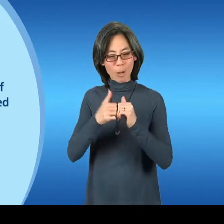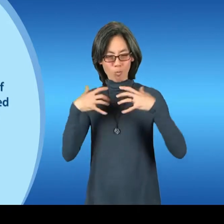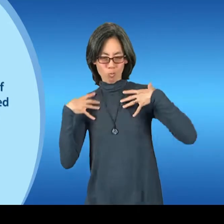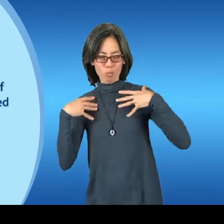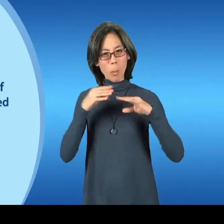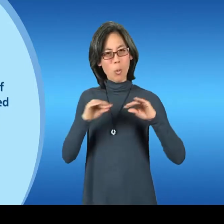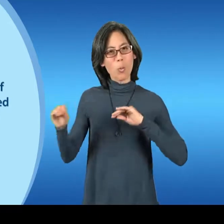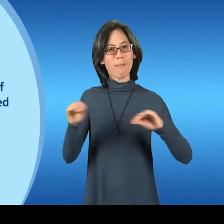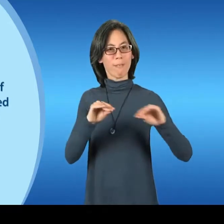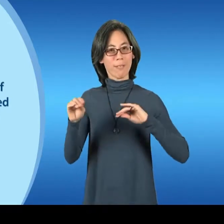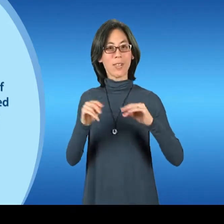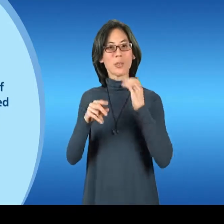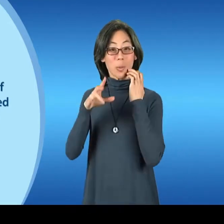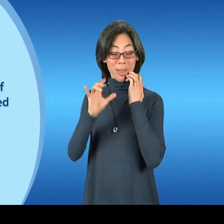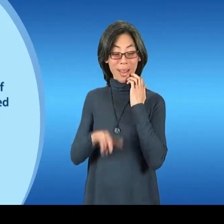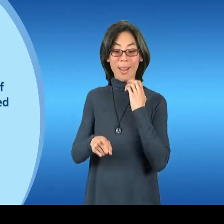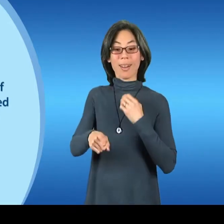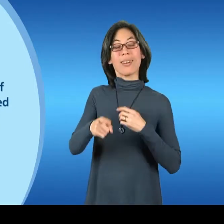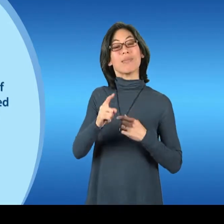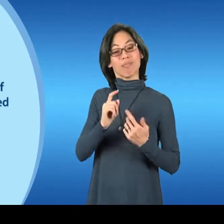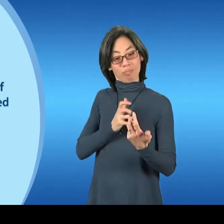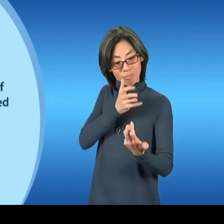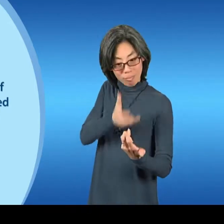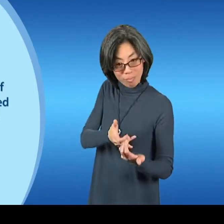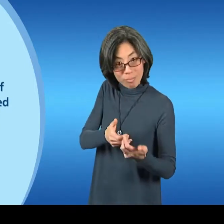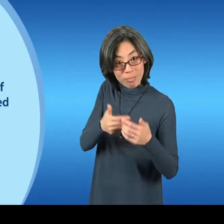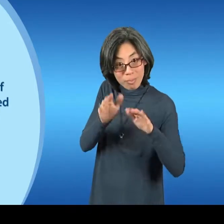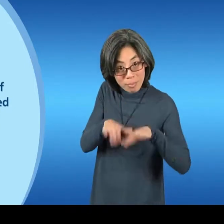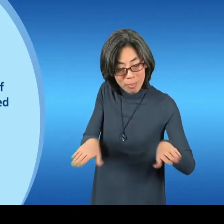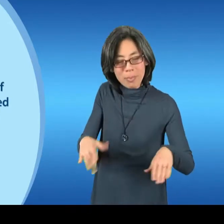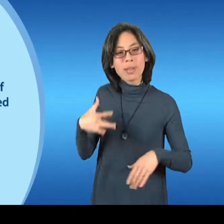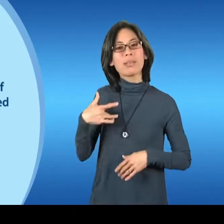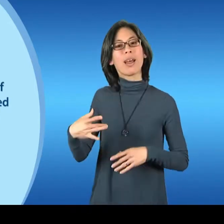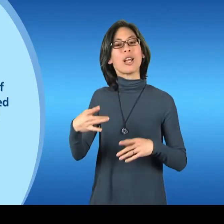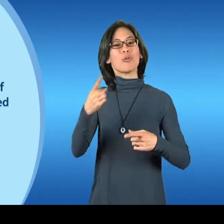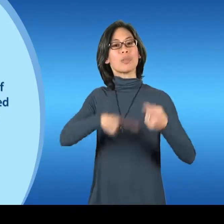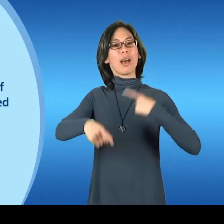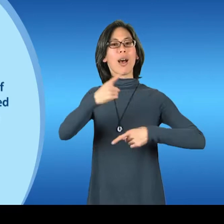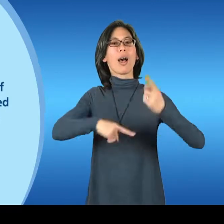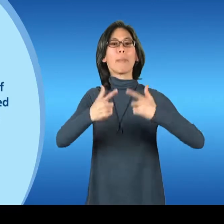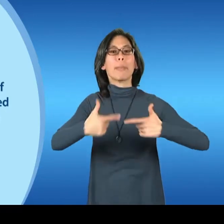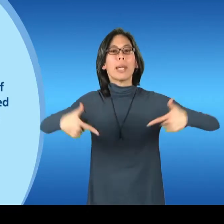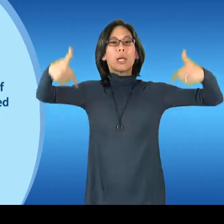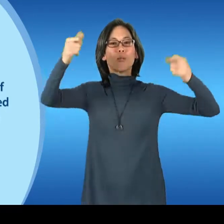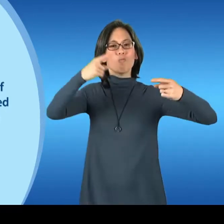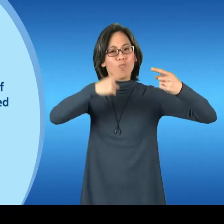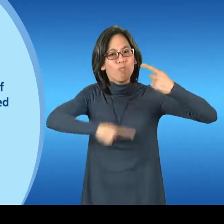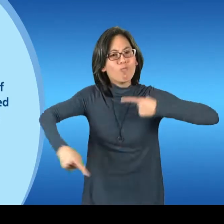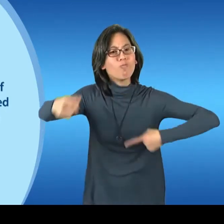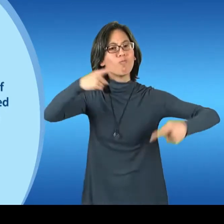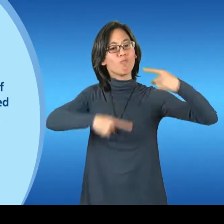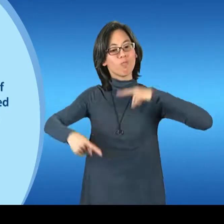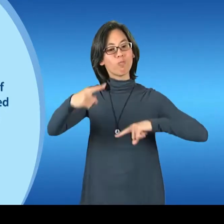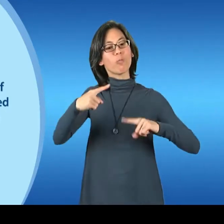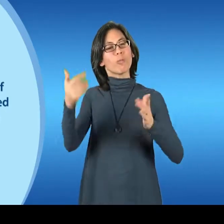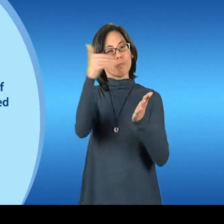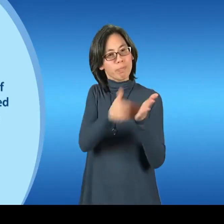language. So all those things accommodate young children. Signs are also made bigger in the signing space. There's